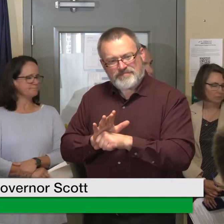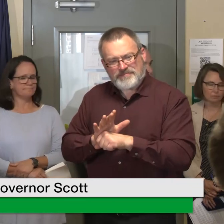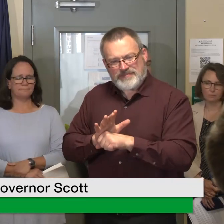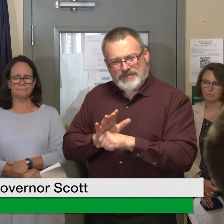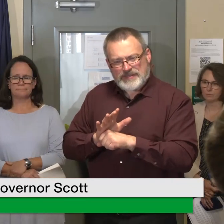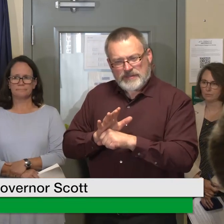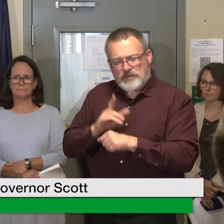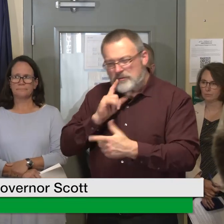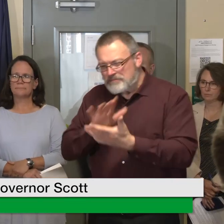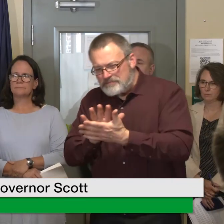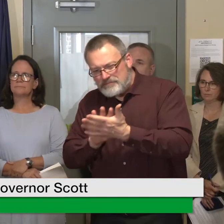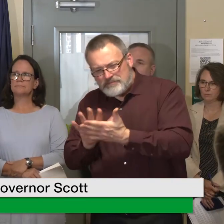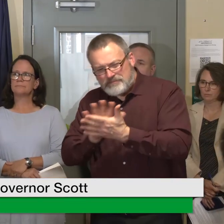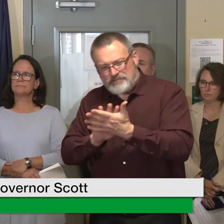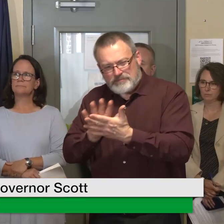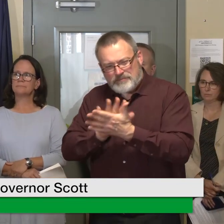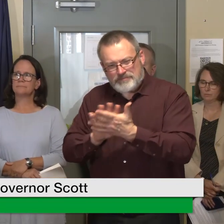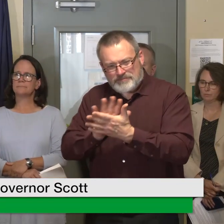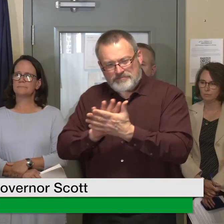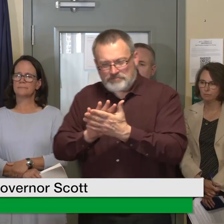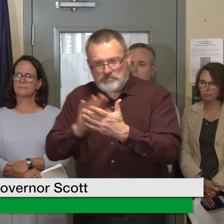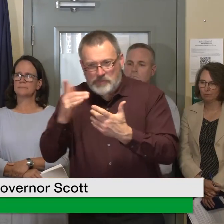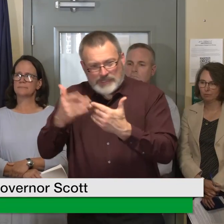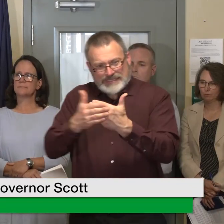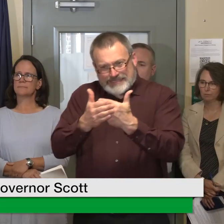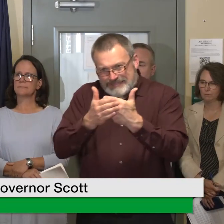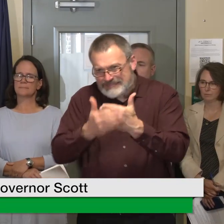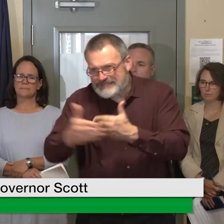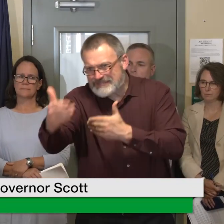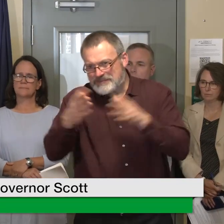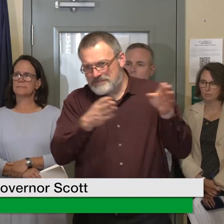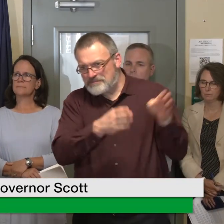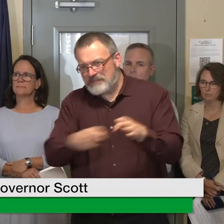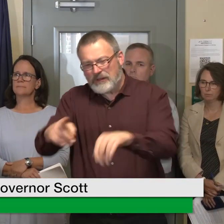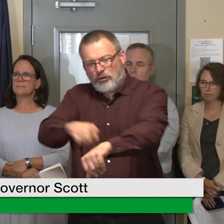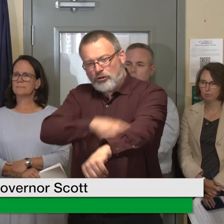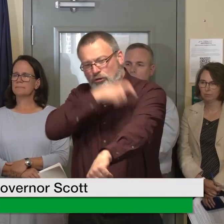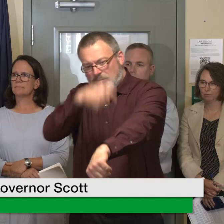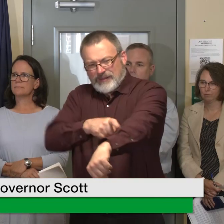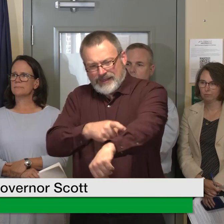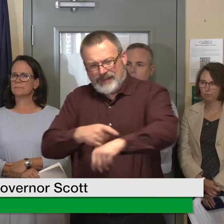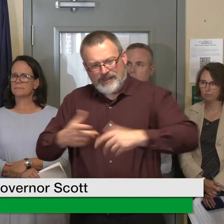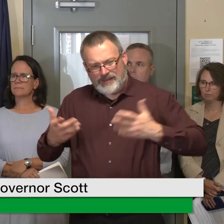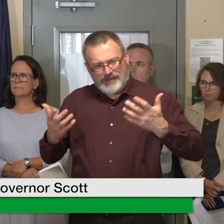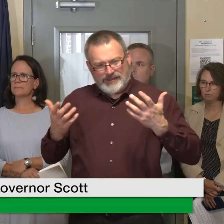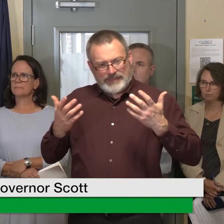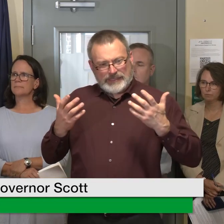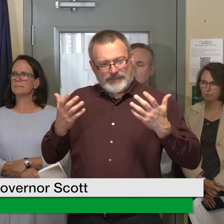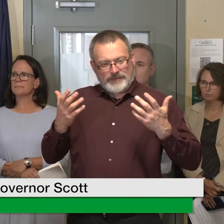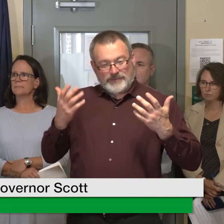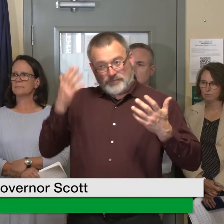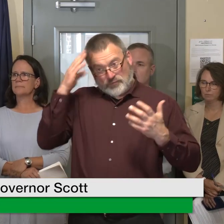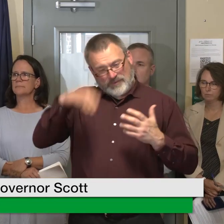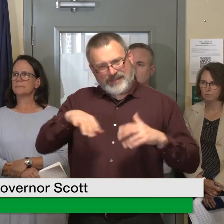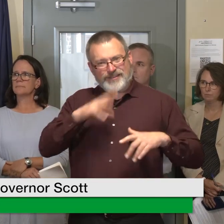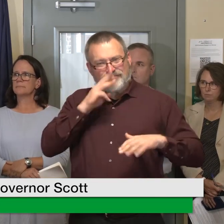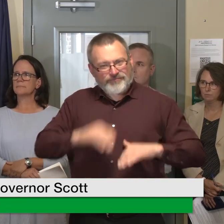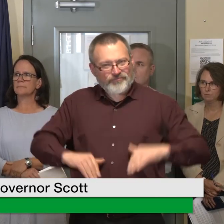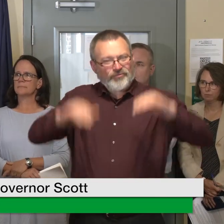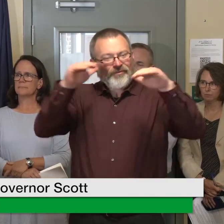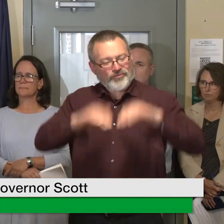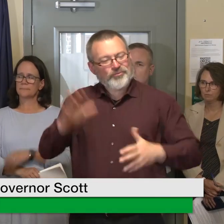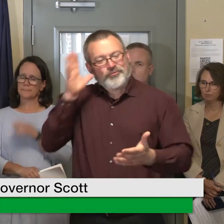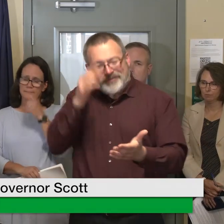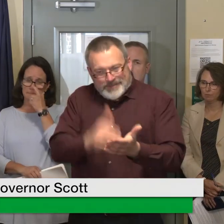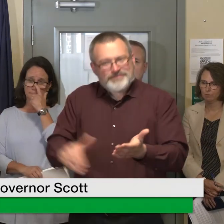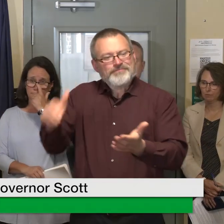of a major long-term plan for these areas that are obviously going to continue to be very problematic, especially because